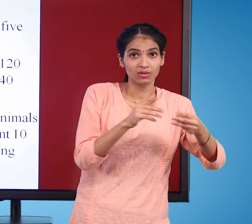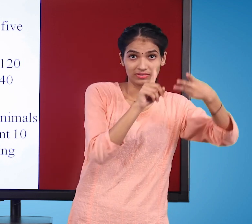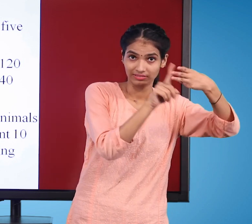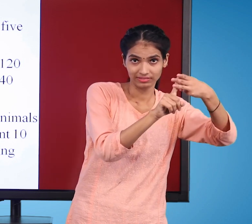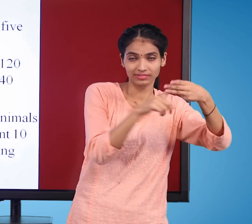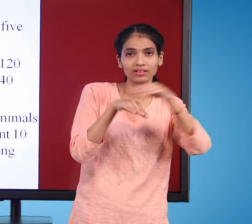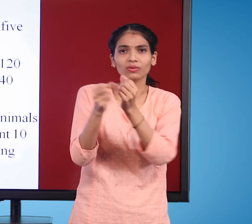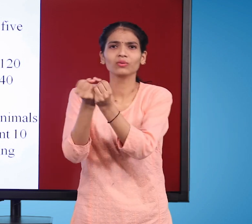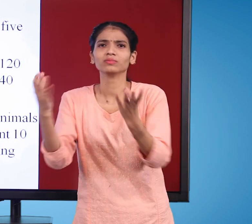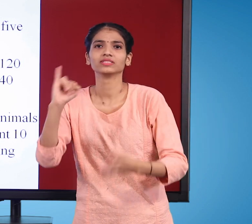Village E, 60.